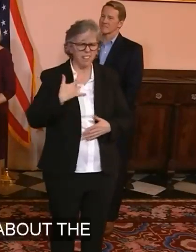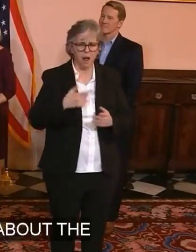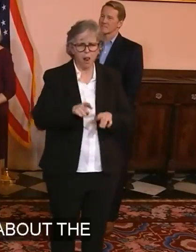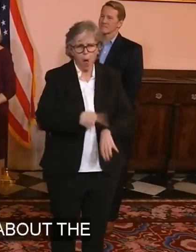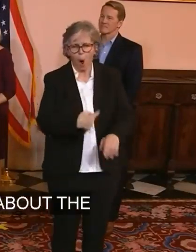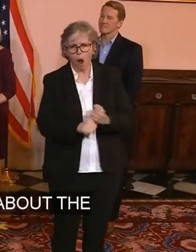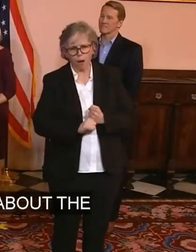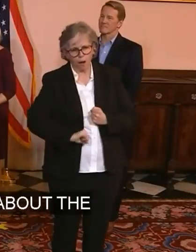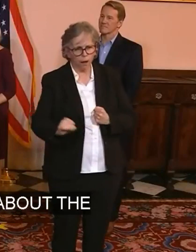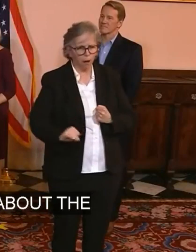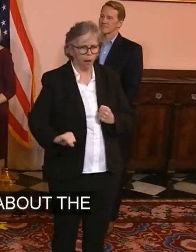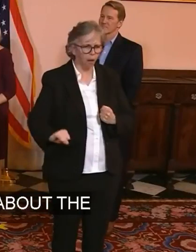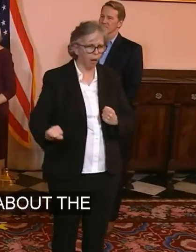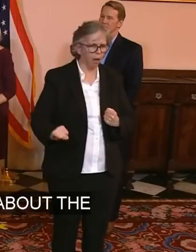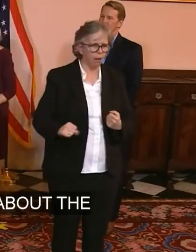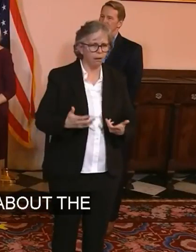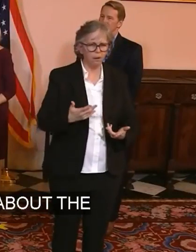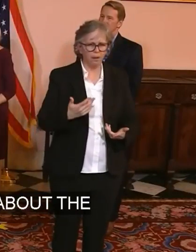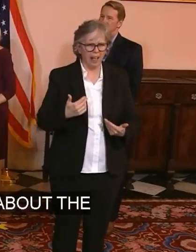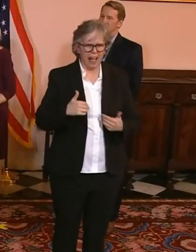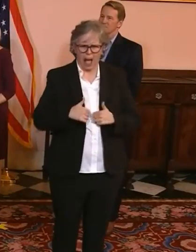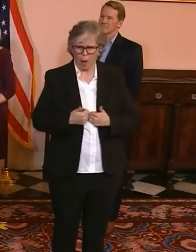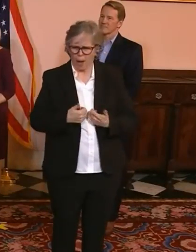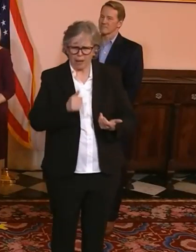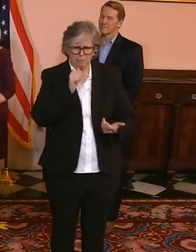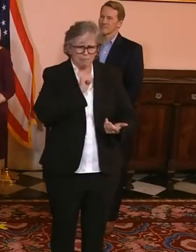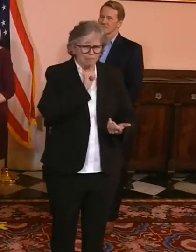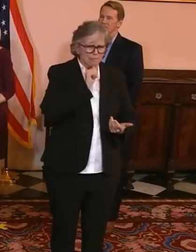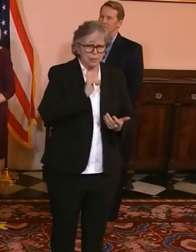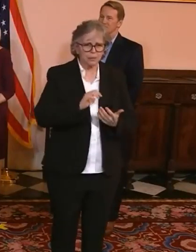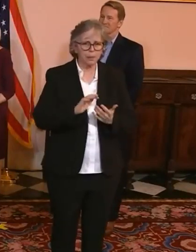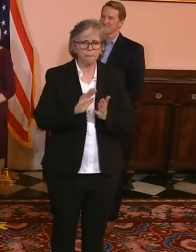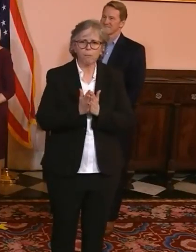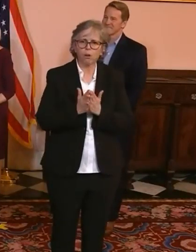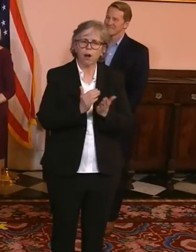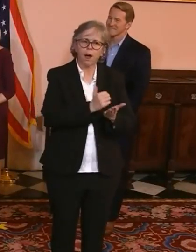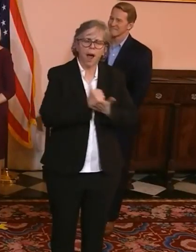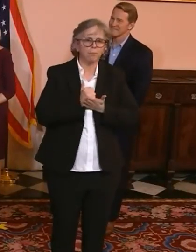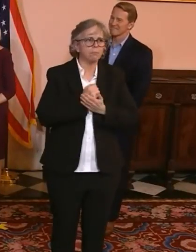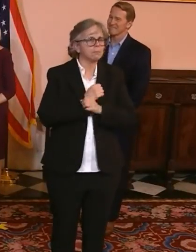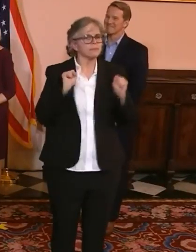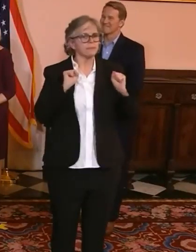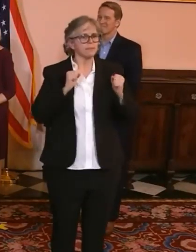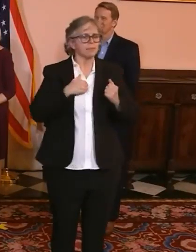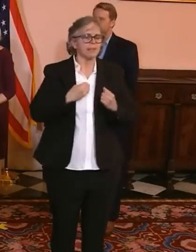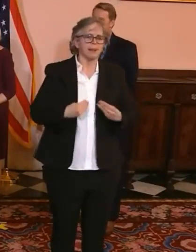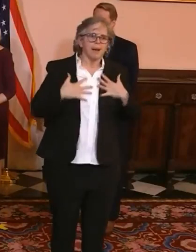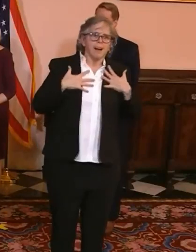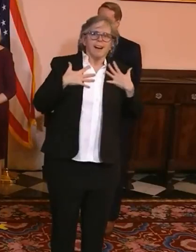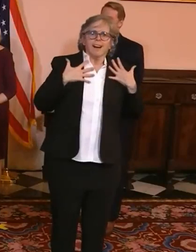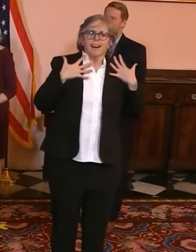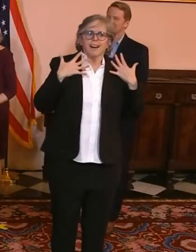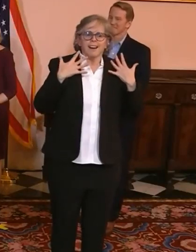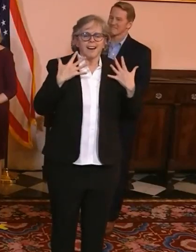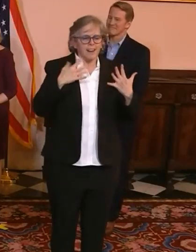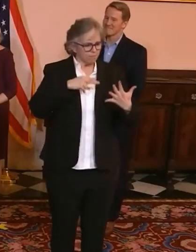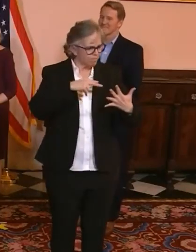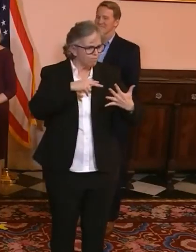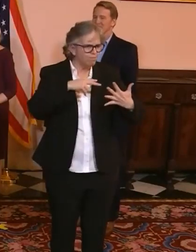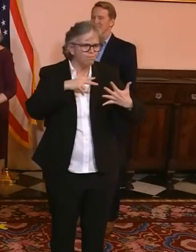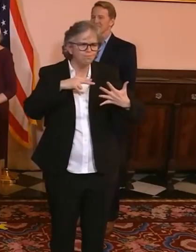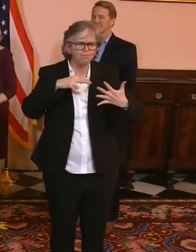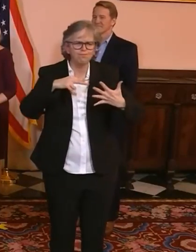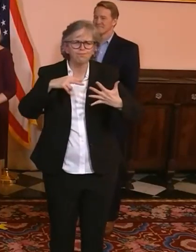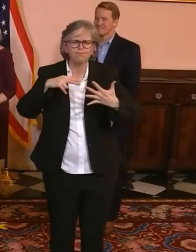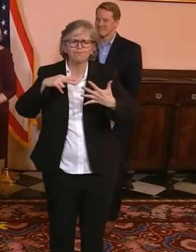was the books that made all the difference and gave me a sense of life being different than the way I knew it. And so I think those